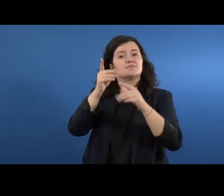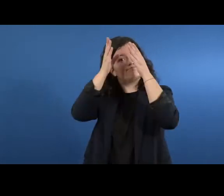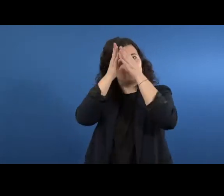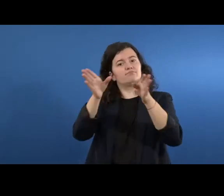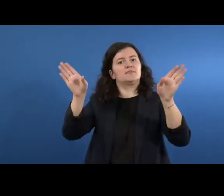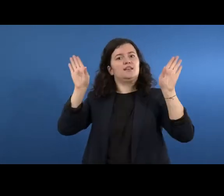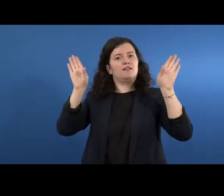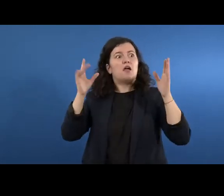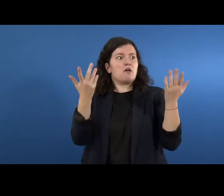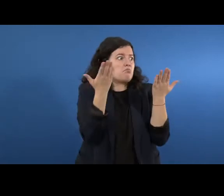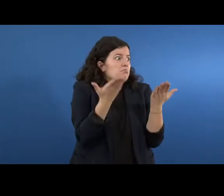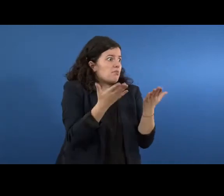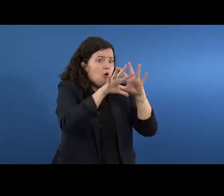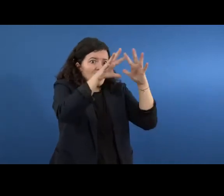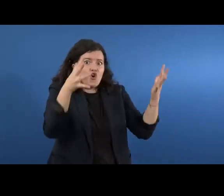digitalization,